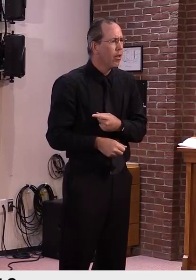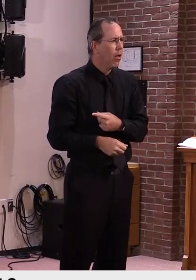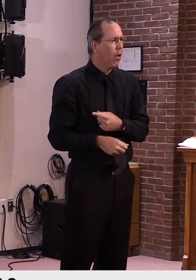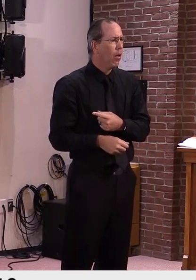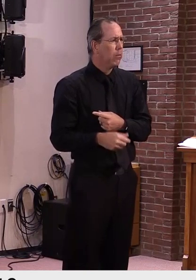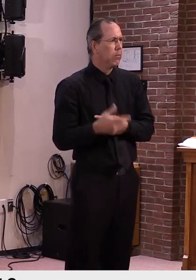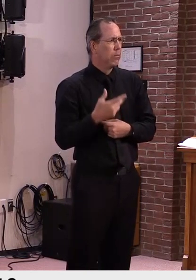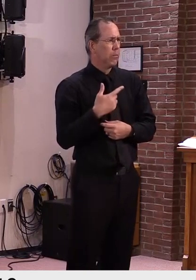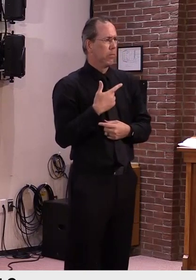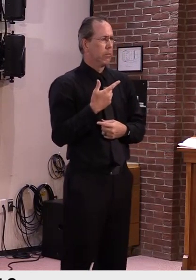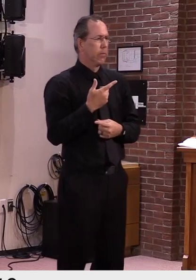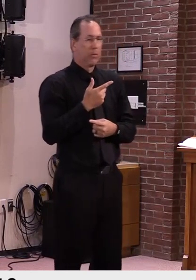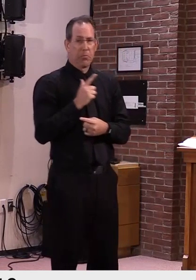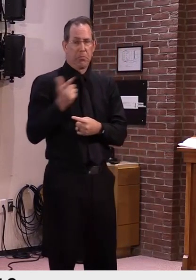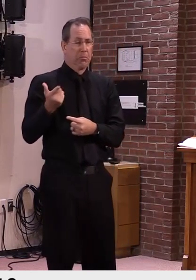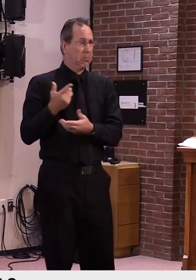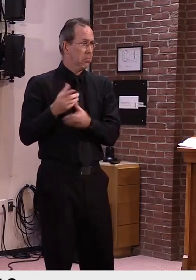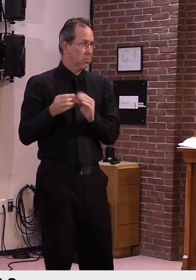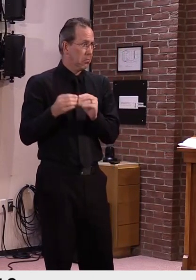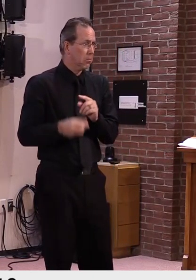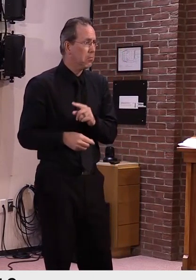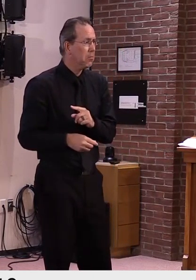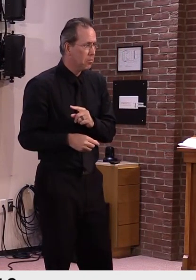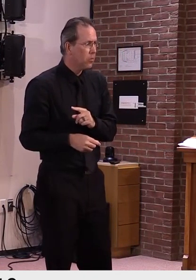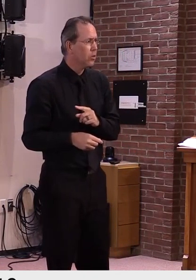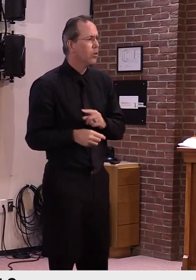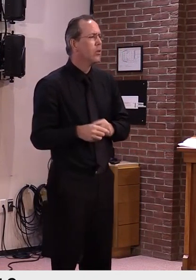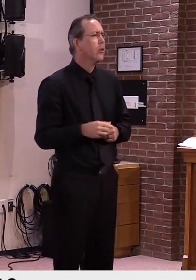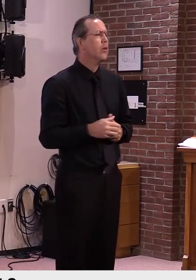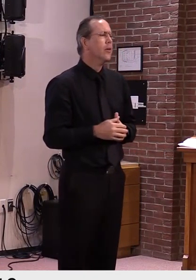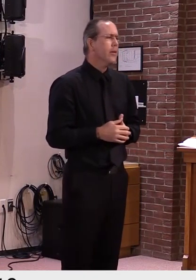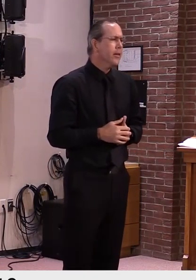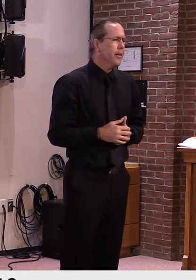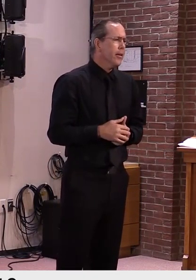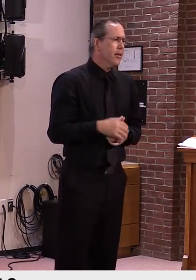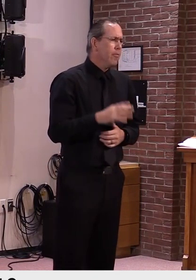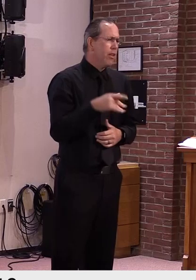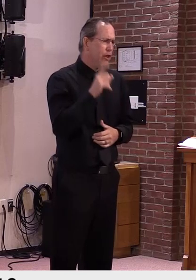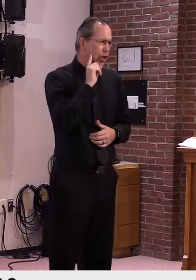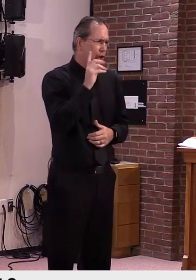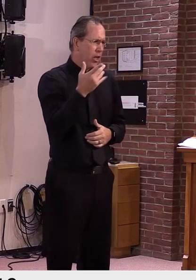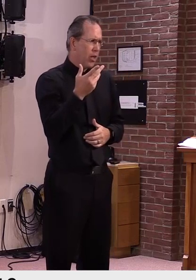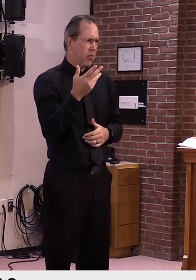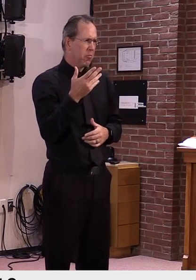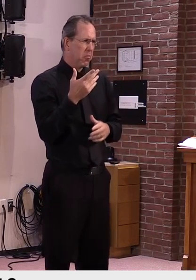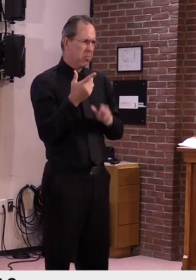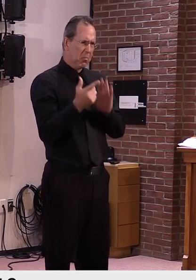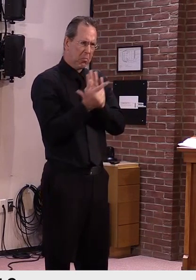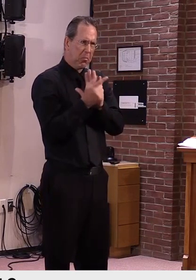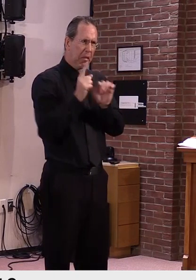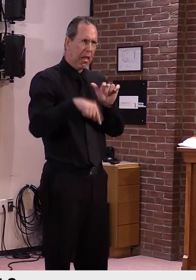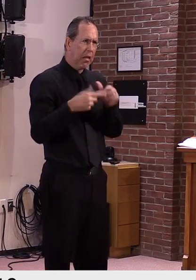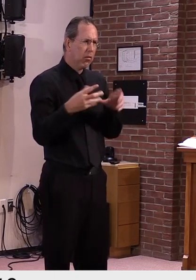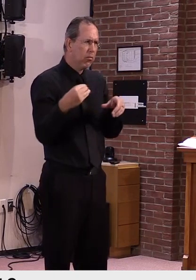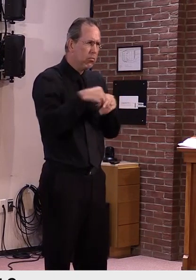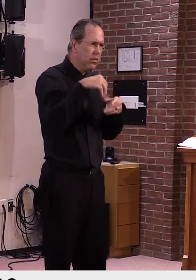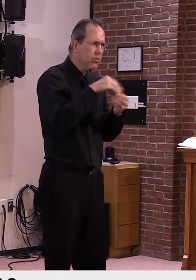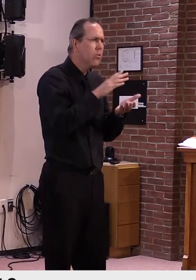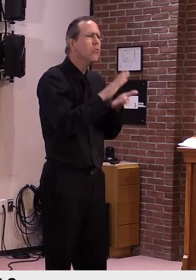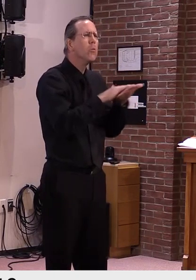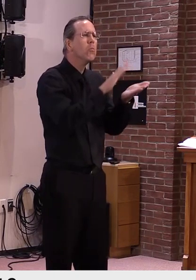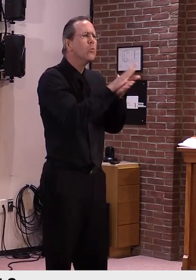Yeah, Lisa, I wasn't aware that they couldn't. In fact, we do have we're using some school facilities right now for our